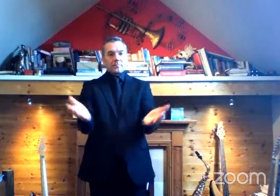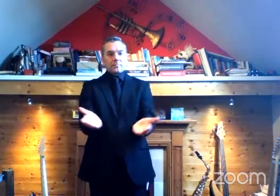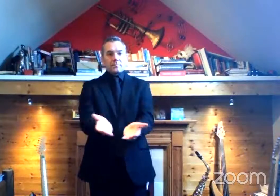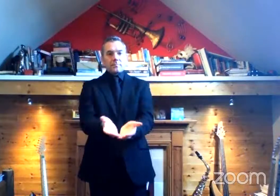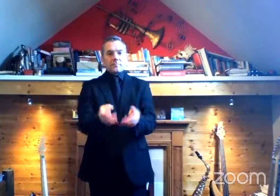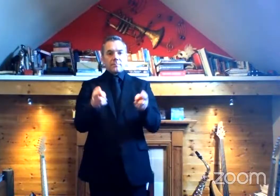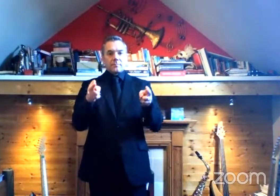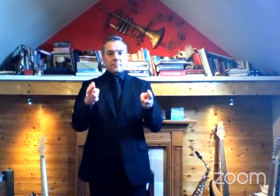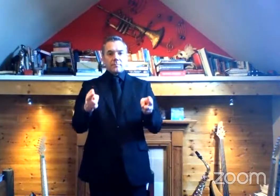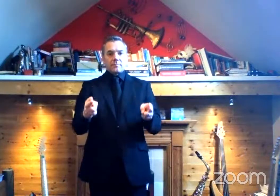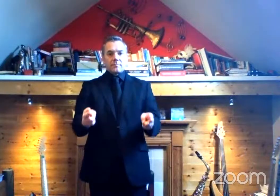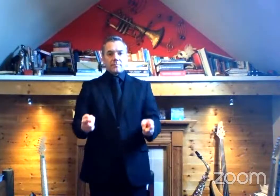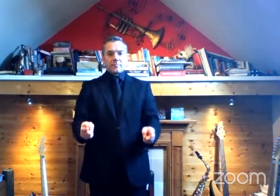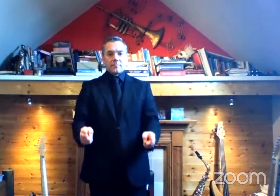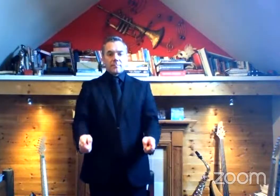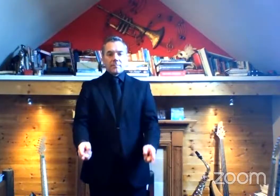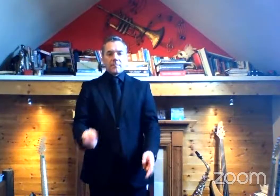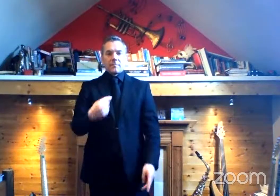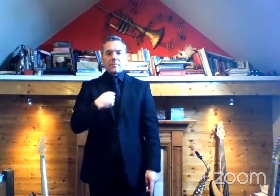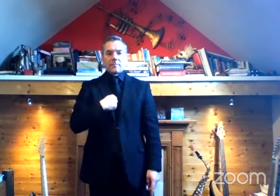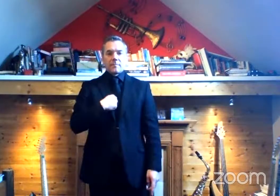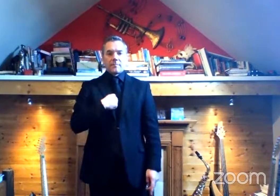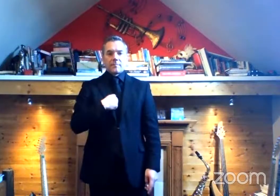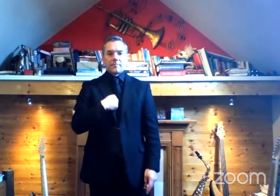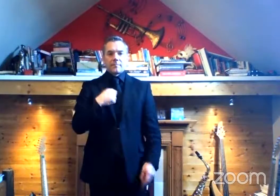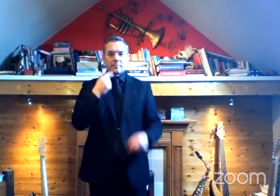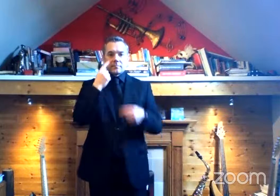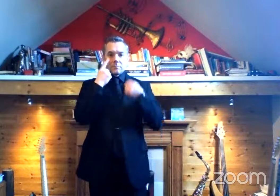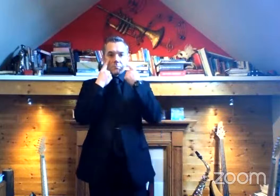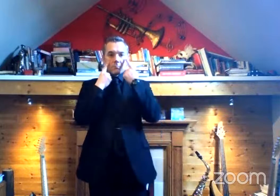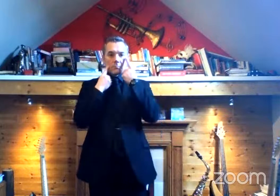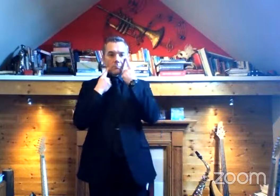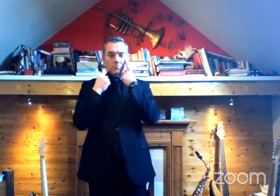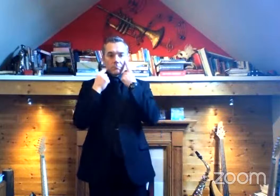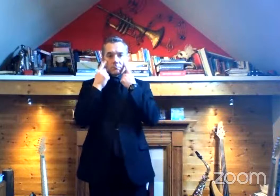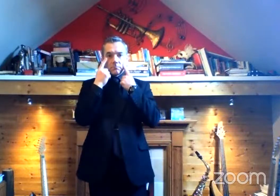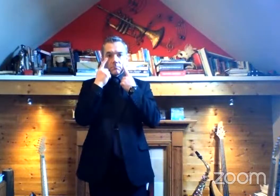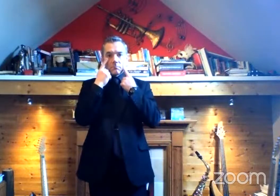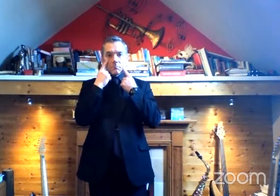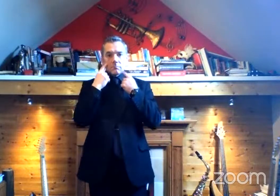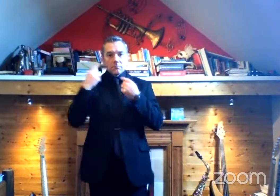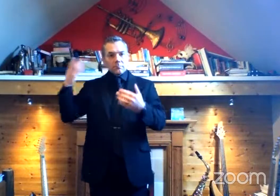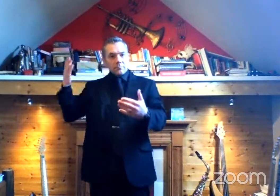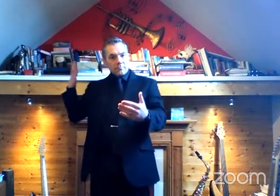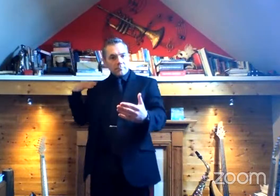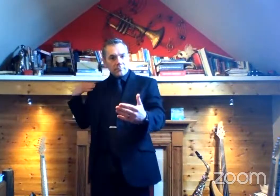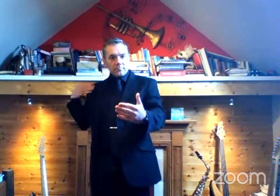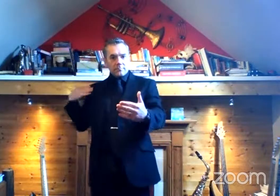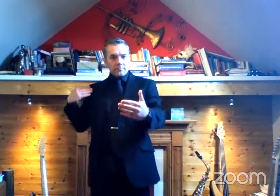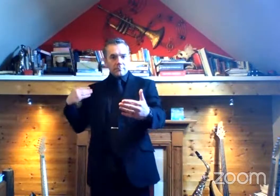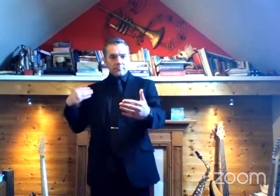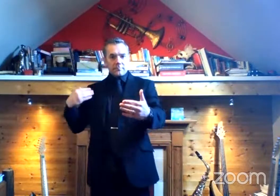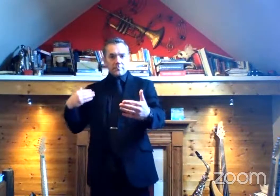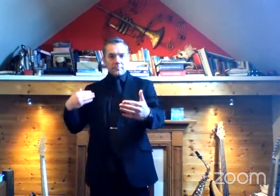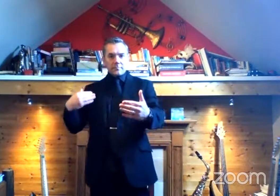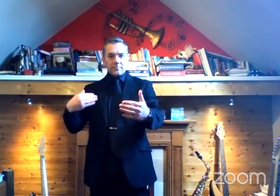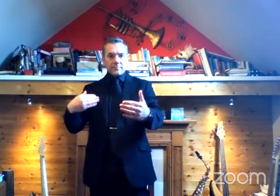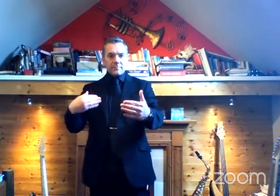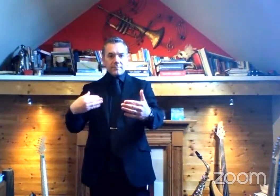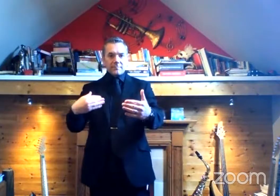love is dying, and now I'm crying. And time is not a